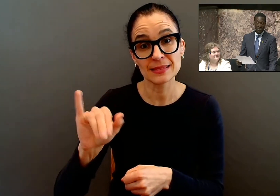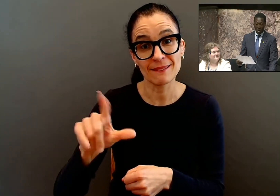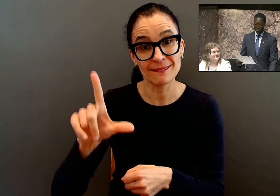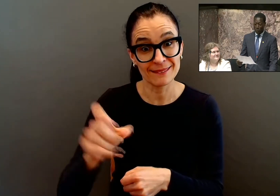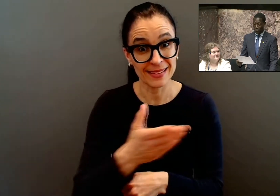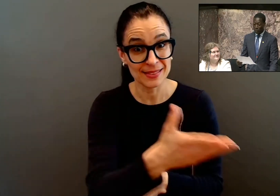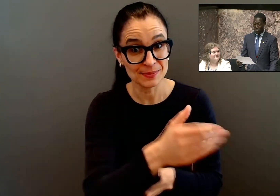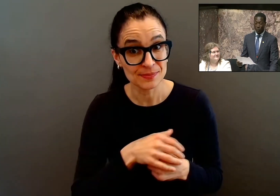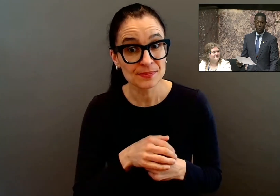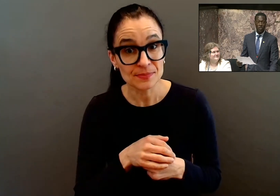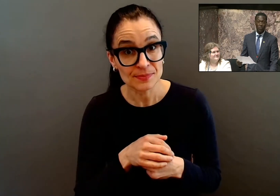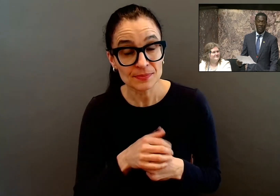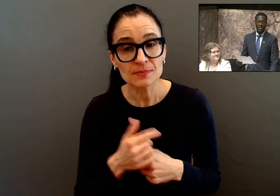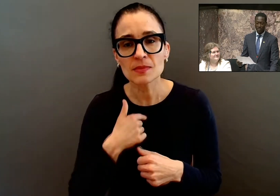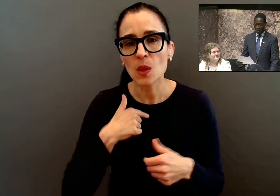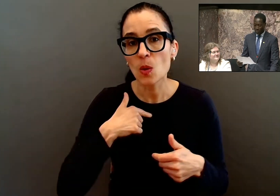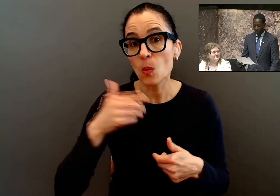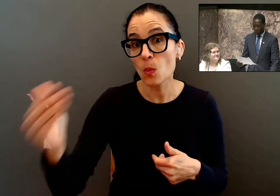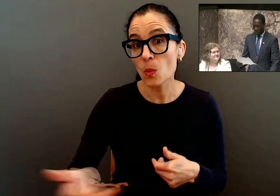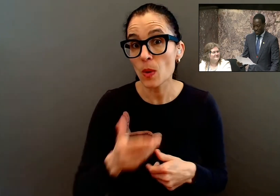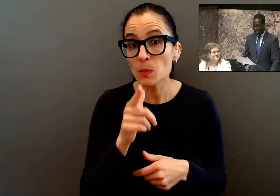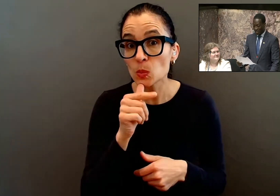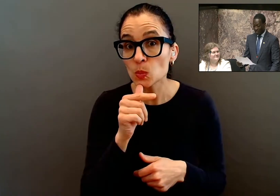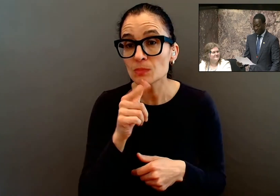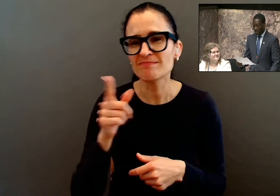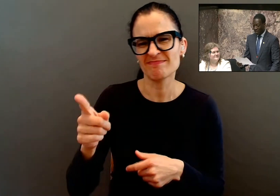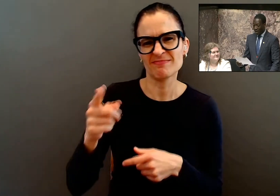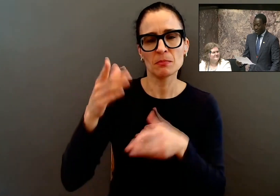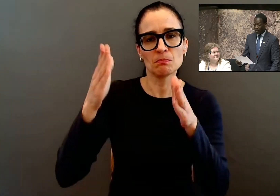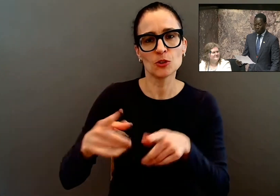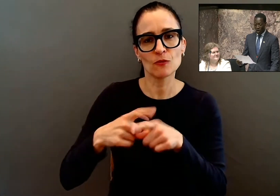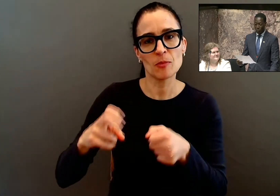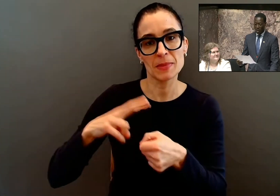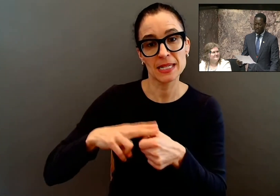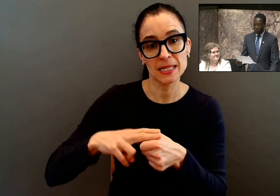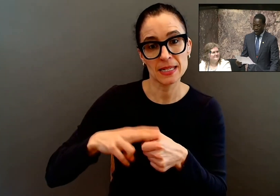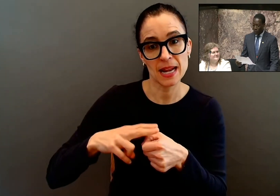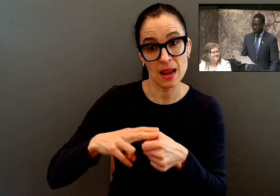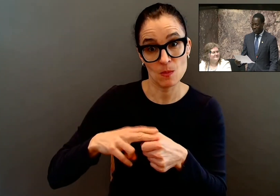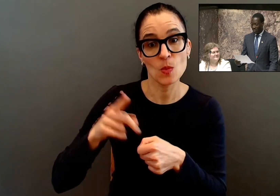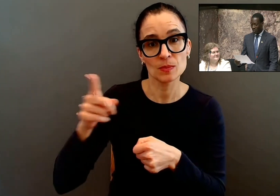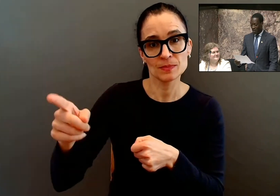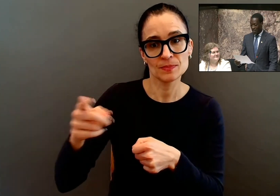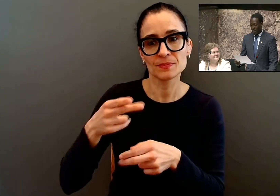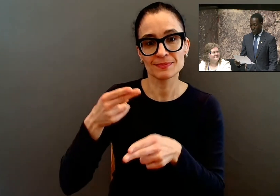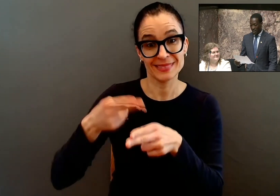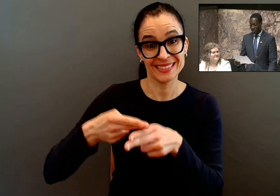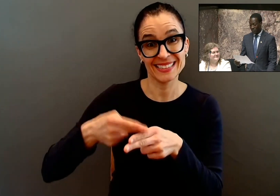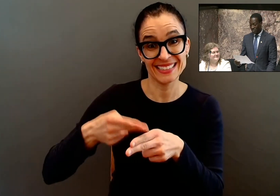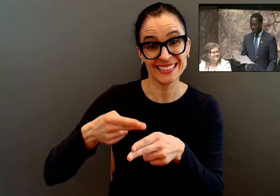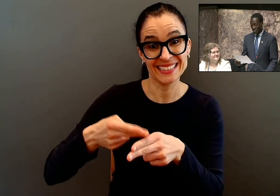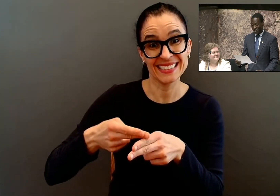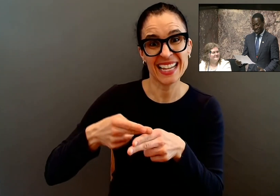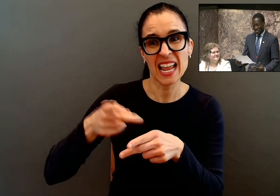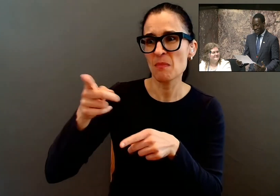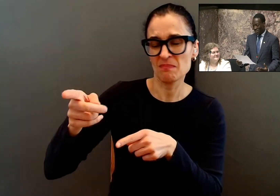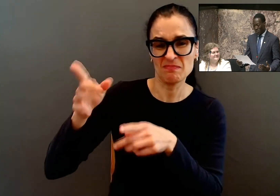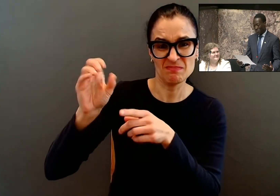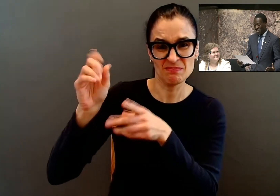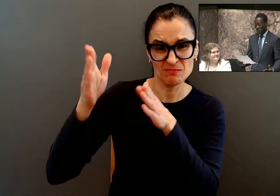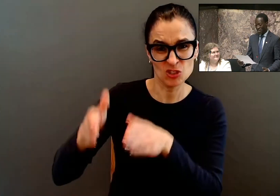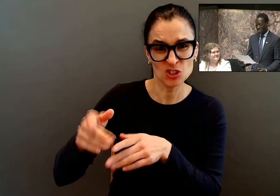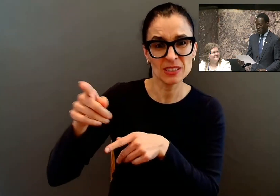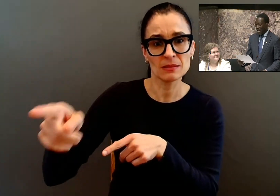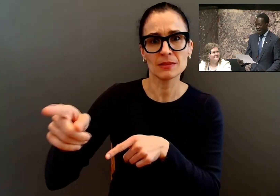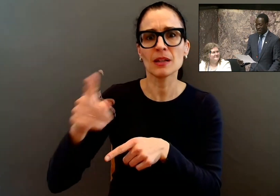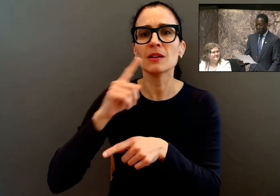the Nanaimo Infusion, which took place on April 26. Sparked by a viral TikTok campaign,